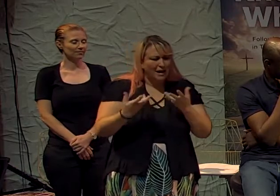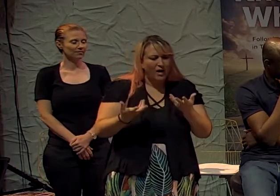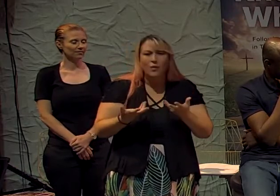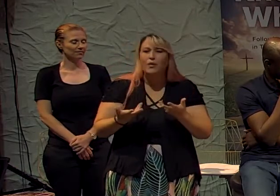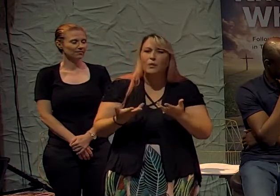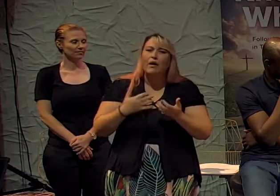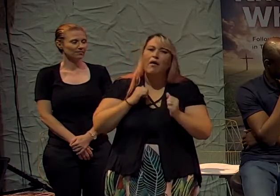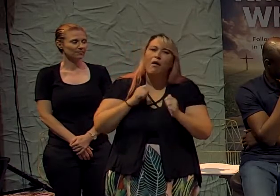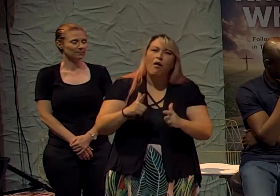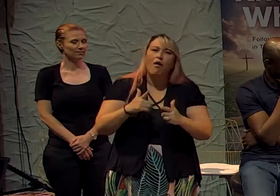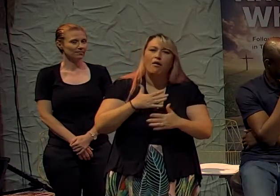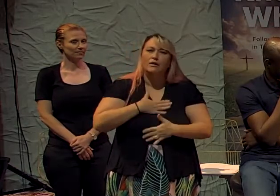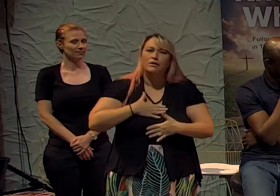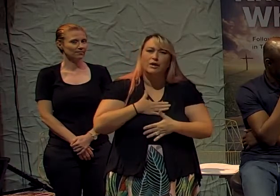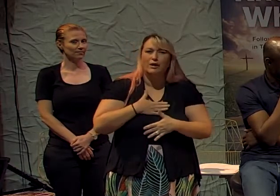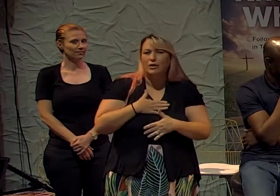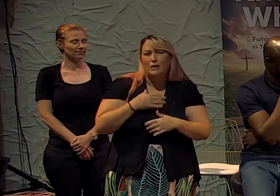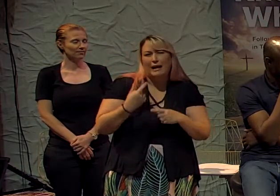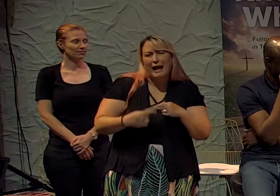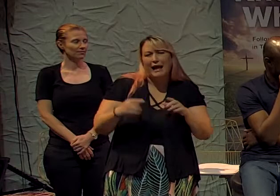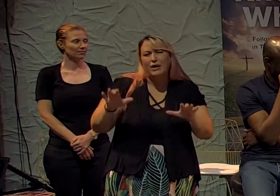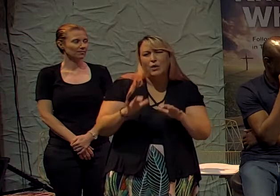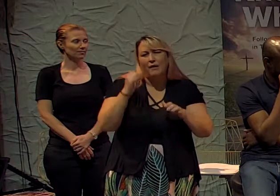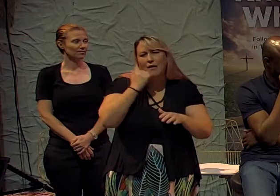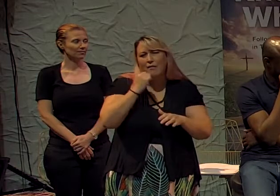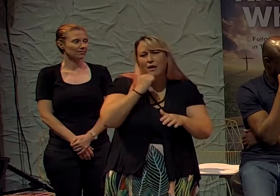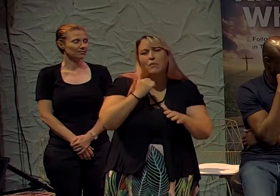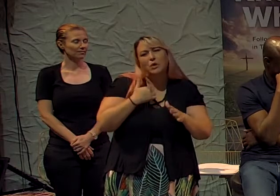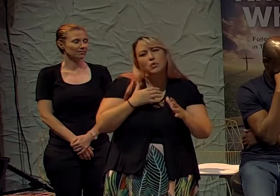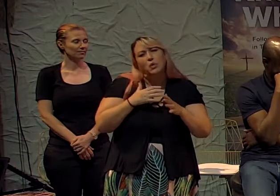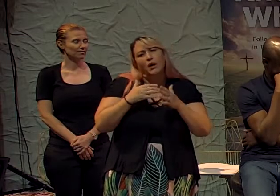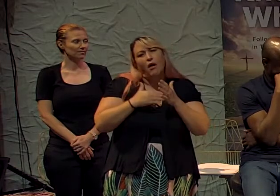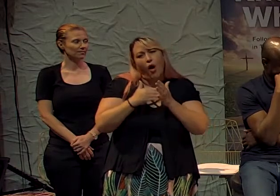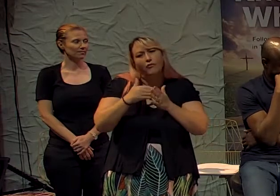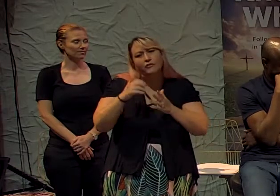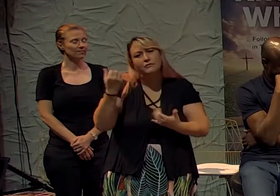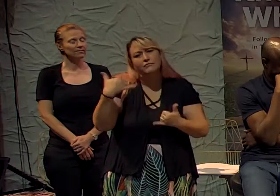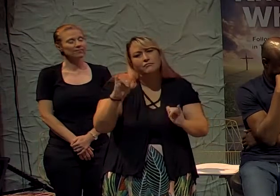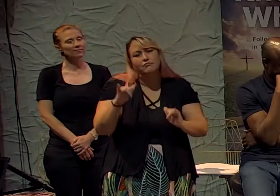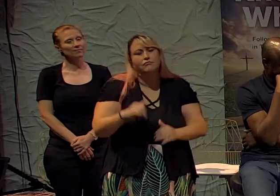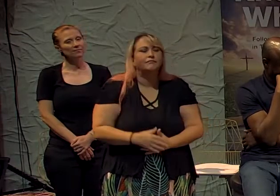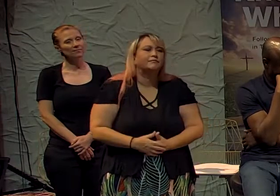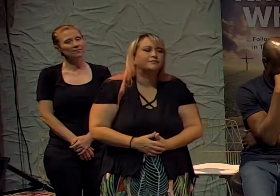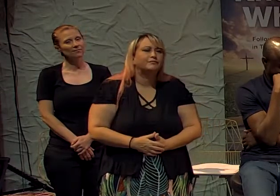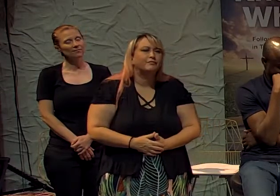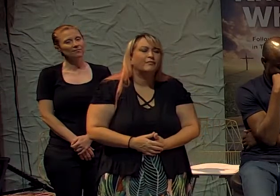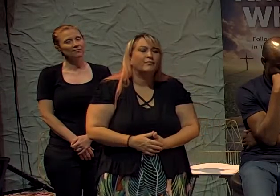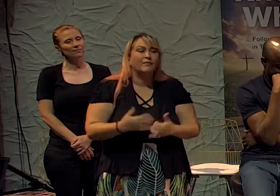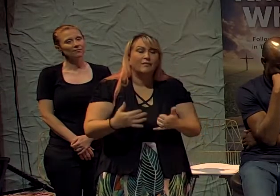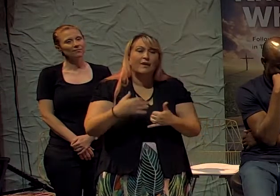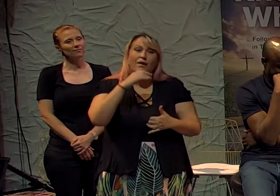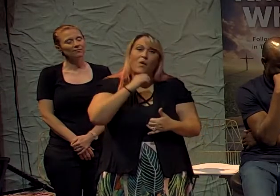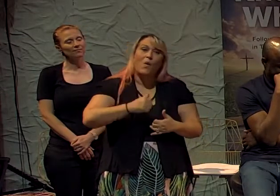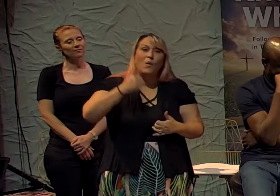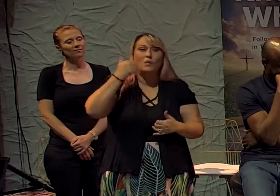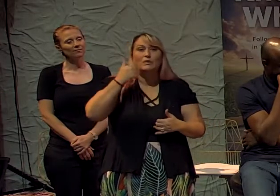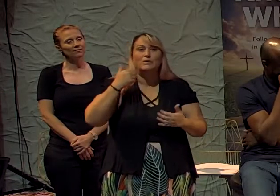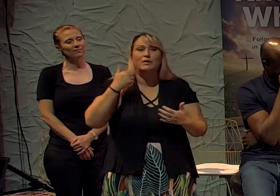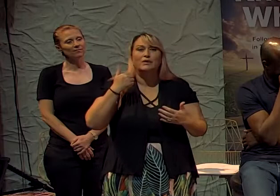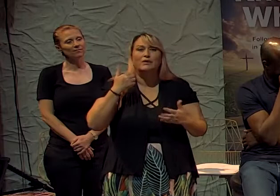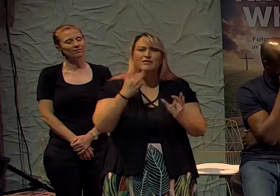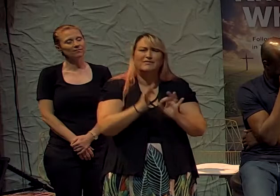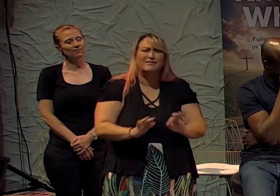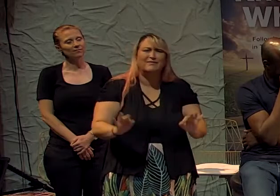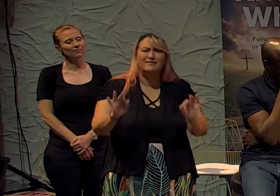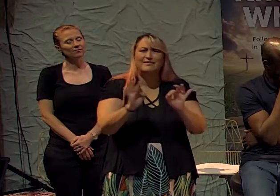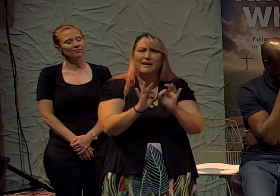enjoyed it a lot. We couldn't do it every night. You can't. I mean, but you do it as much as you can. And I think when they were older, one of the most valuable things